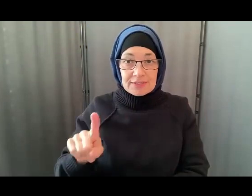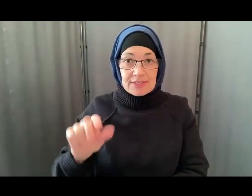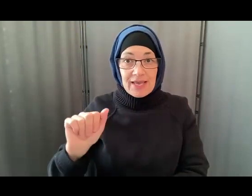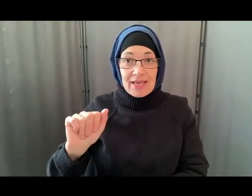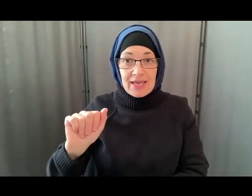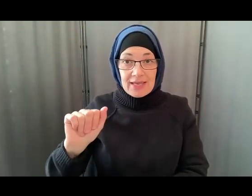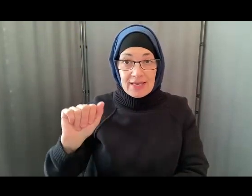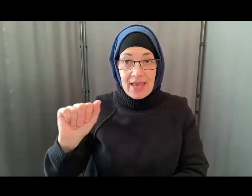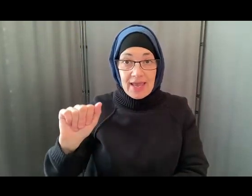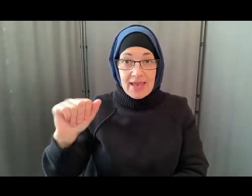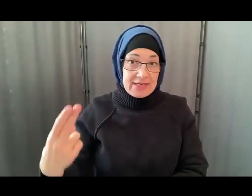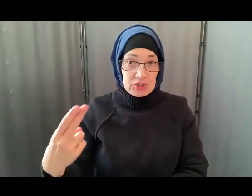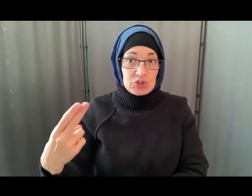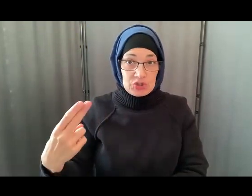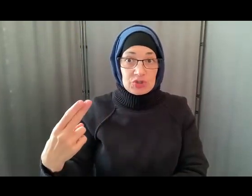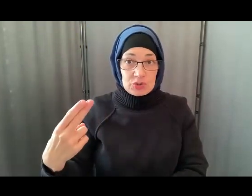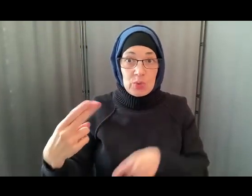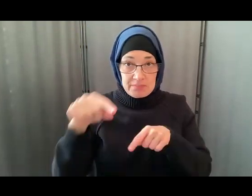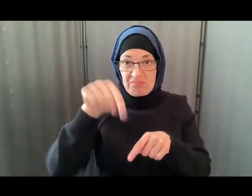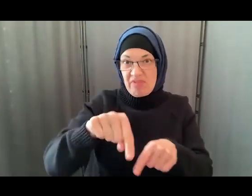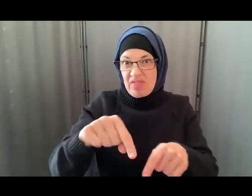K-H-U-Z-A-A-H, Khuza'a.